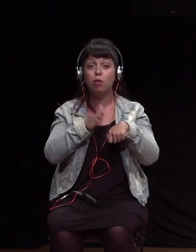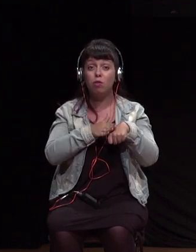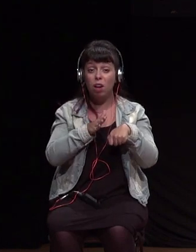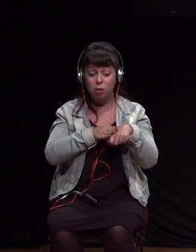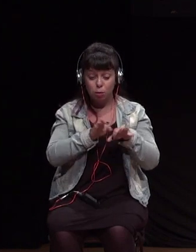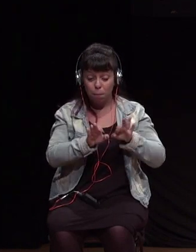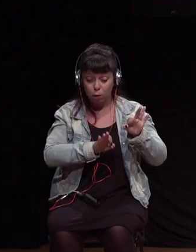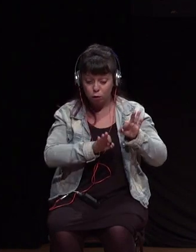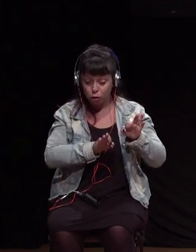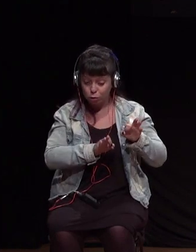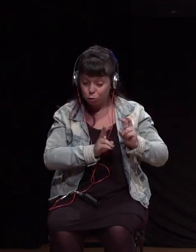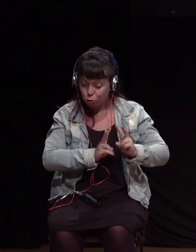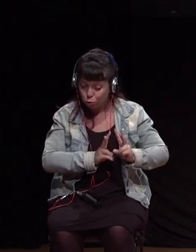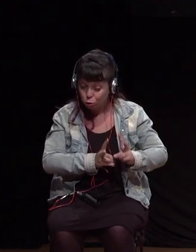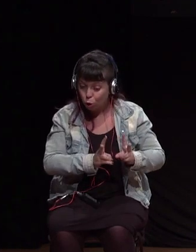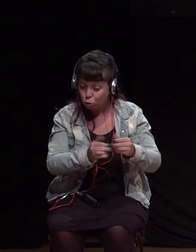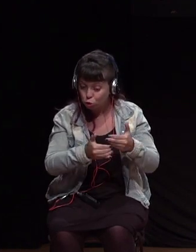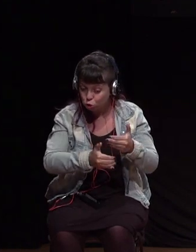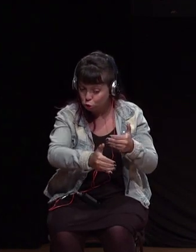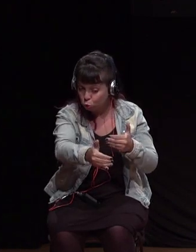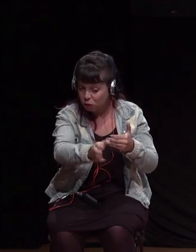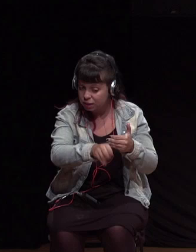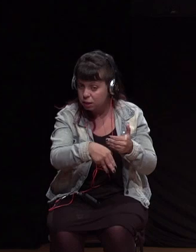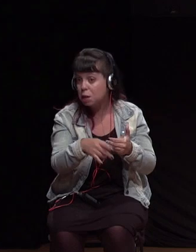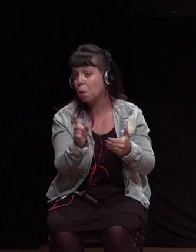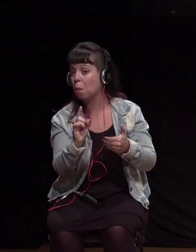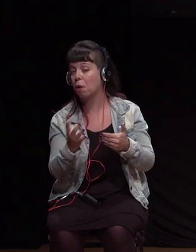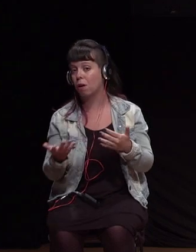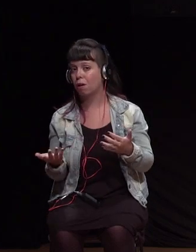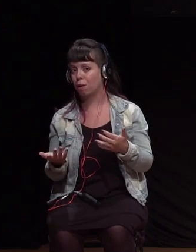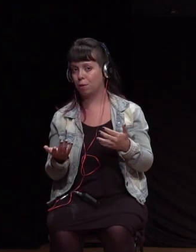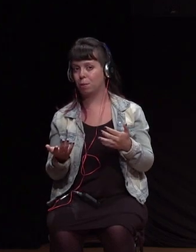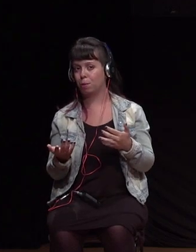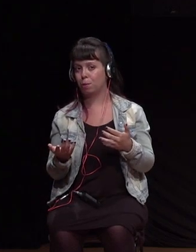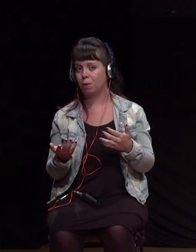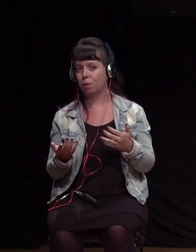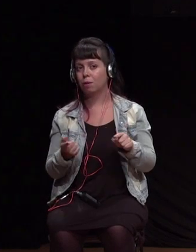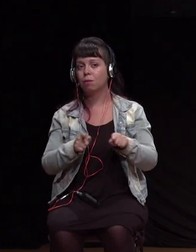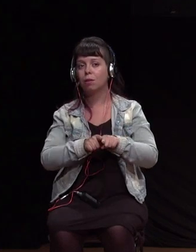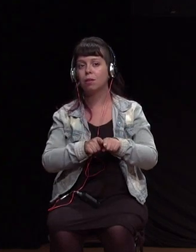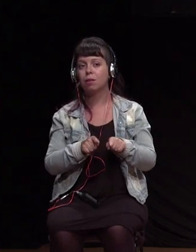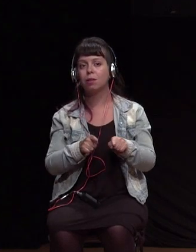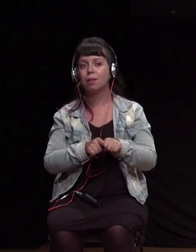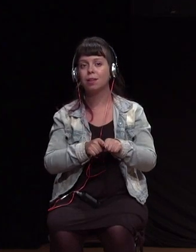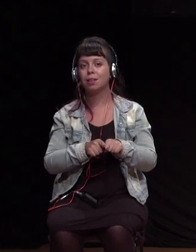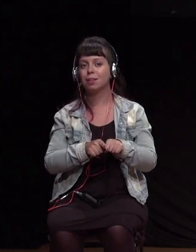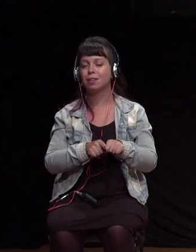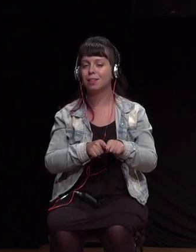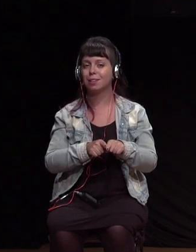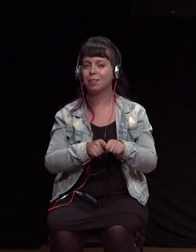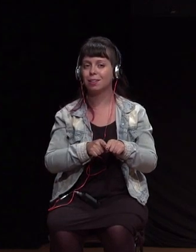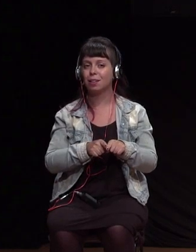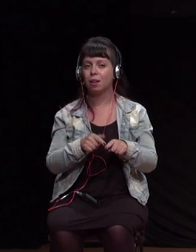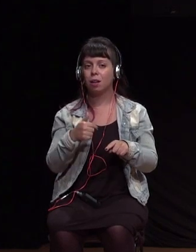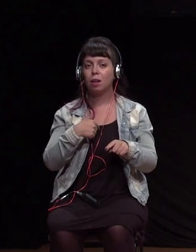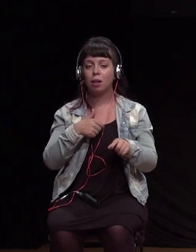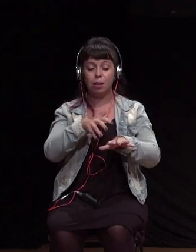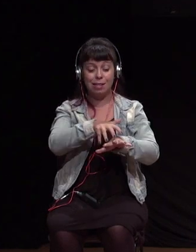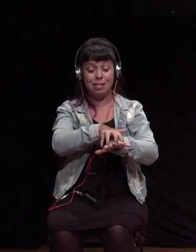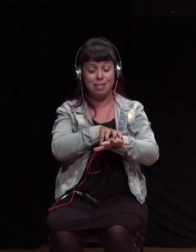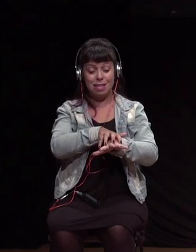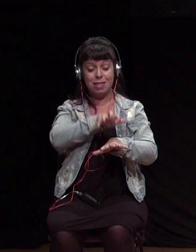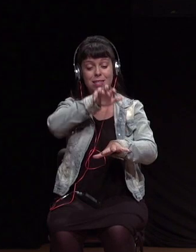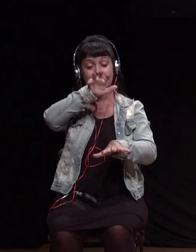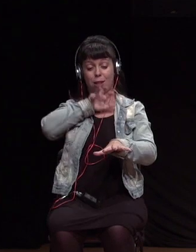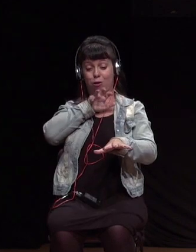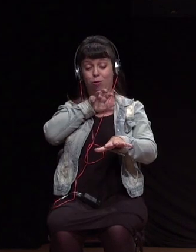And whether sort of moving towards decolonization, if it will ever reach that limit, or if it's always just going to be this sort